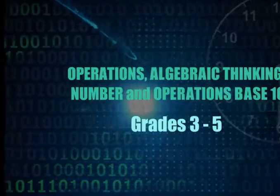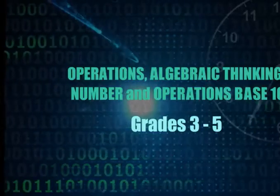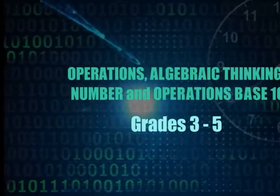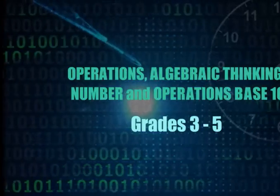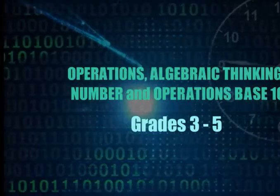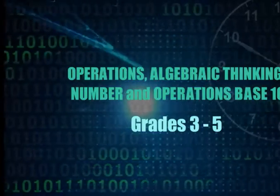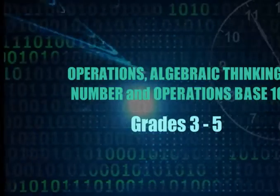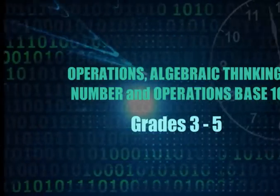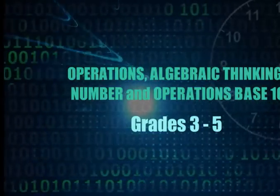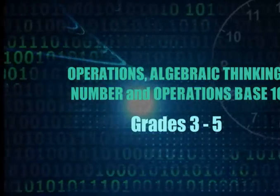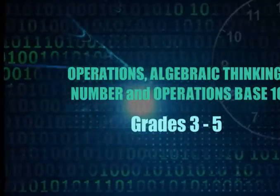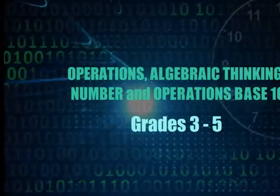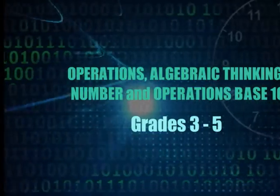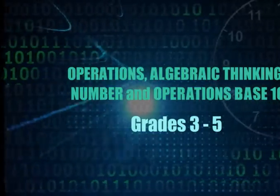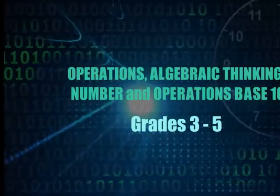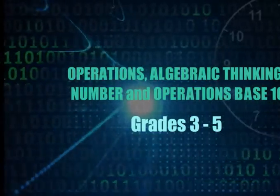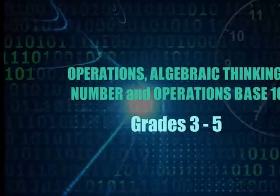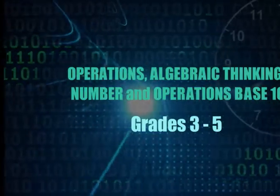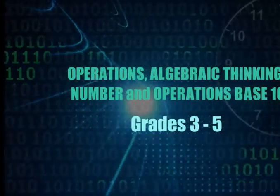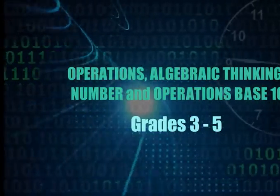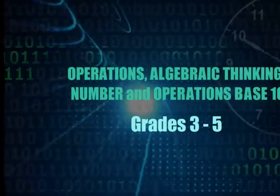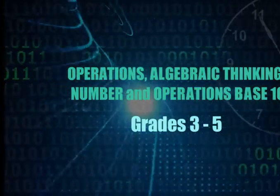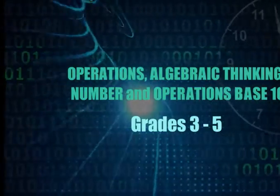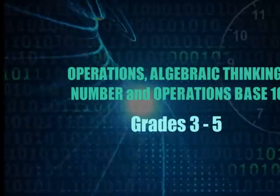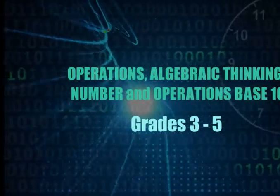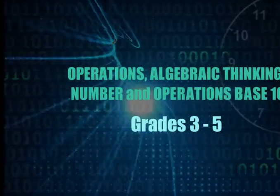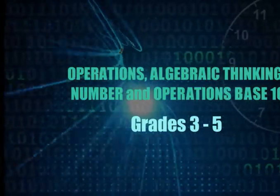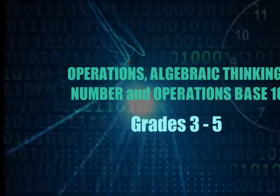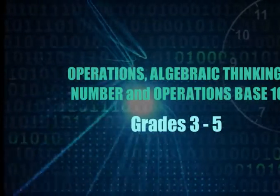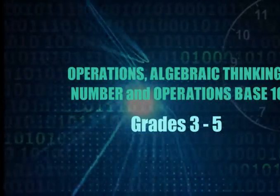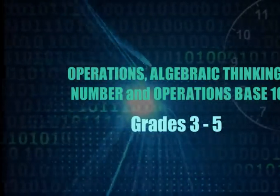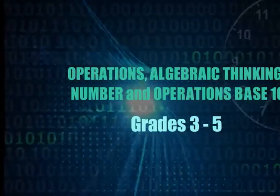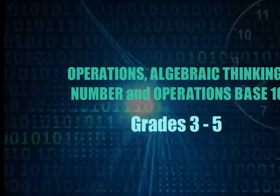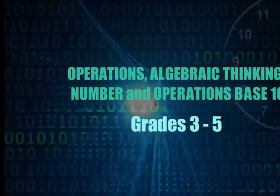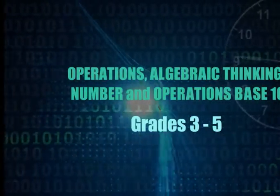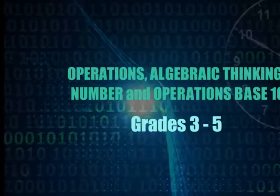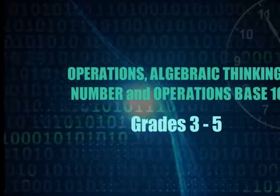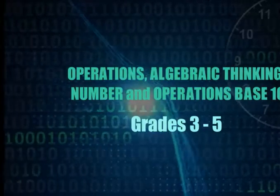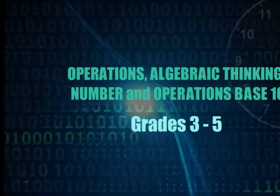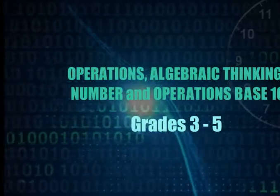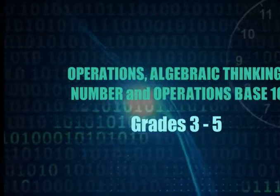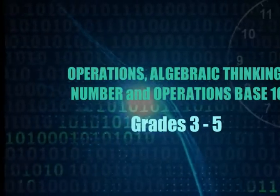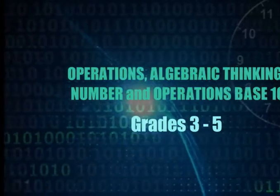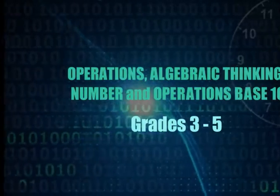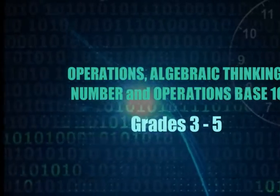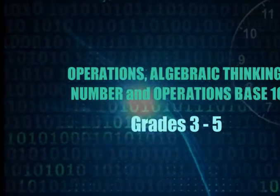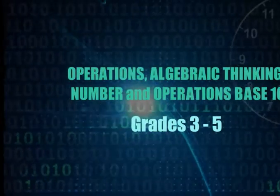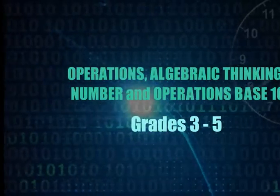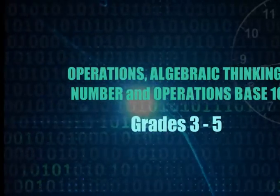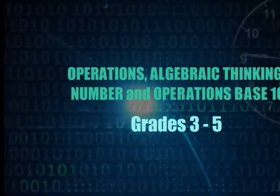This group of words for grades 3 through 5, operations and algebraic thinking, and number base